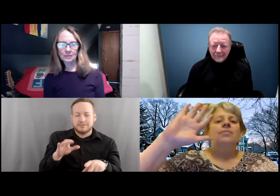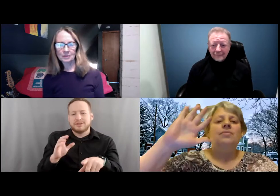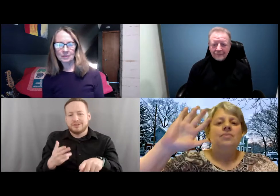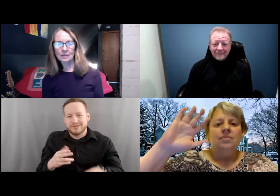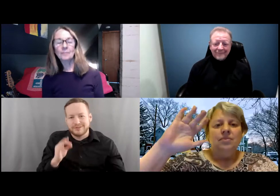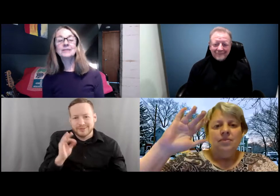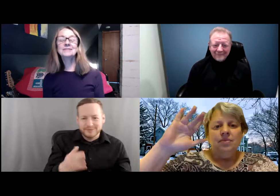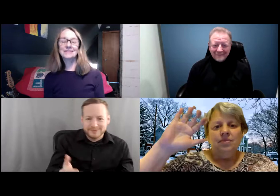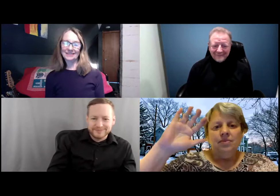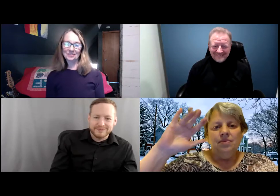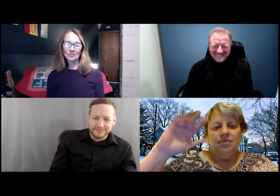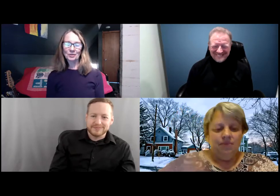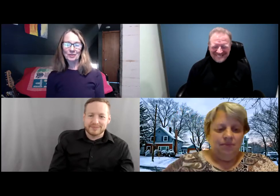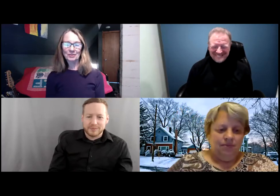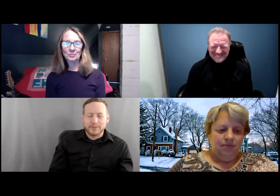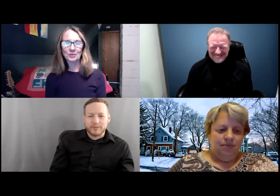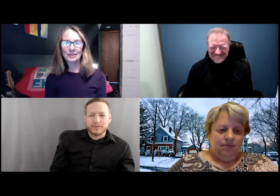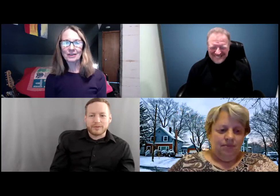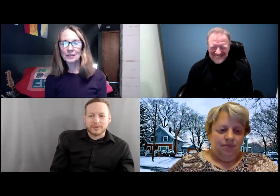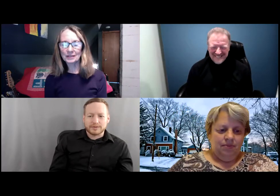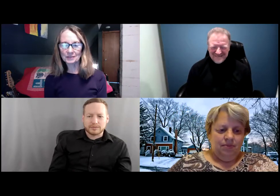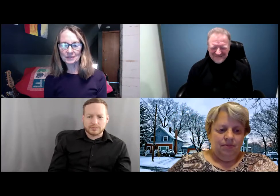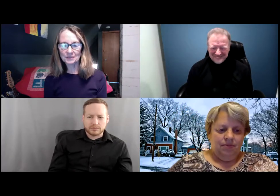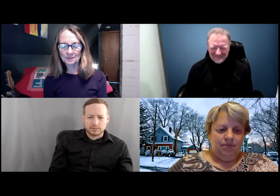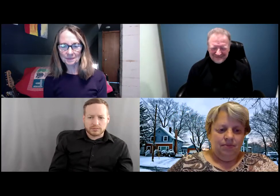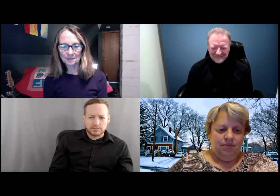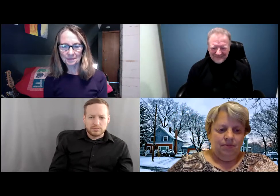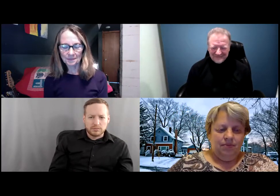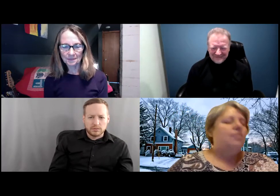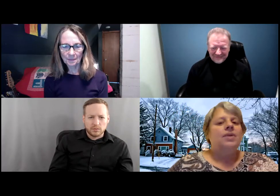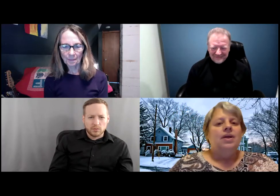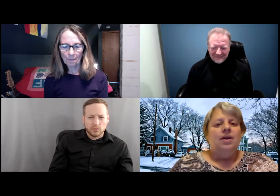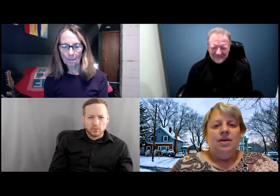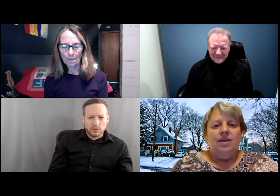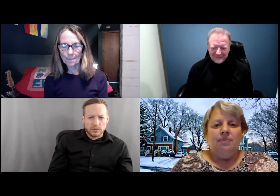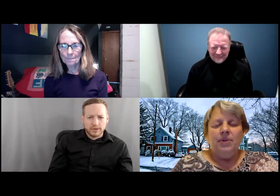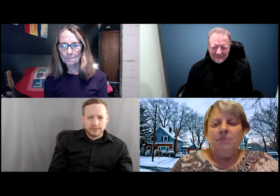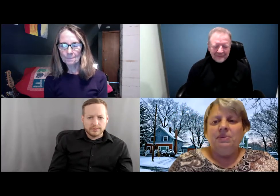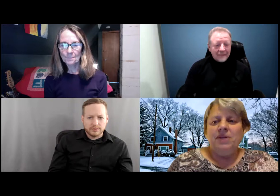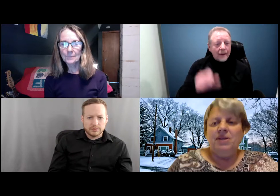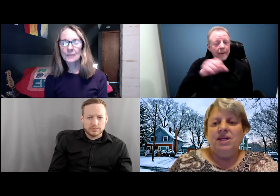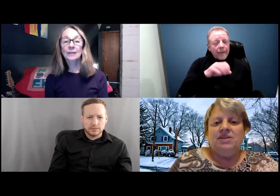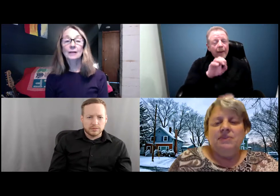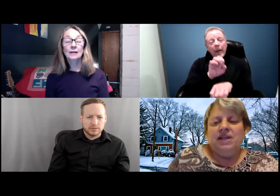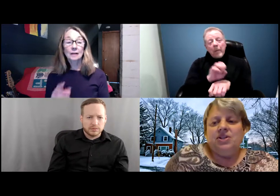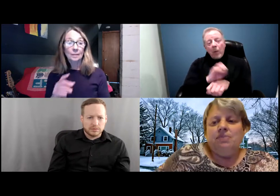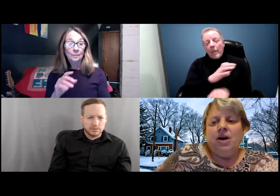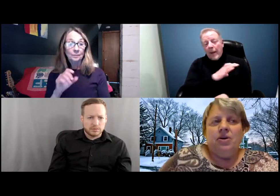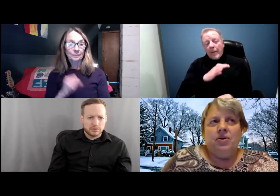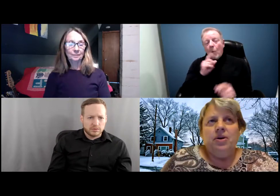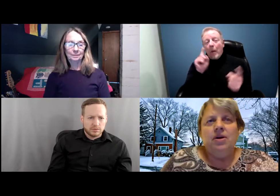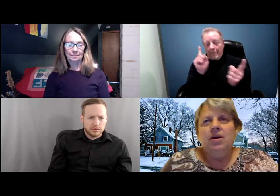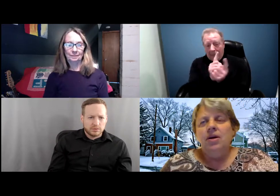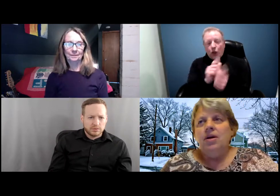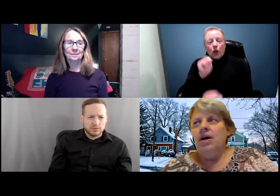Employment Committee? Betsy, if you don't mind reporting, that would be excellent. The Employment Committee is meeting